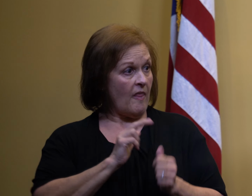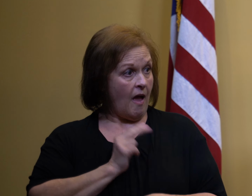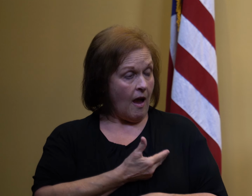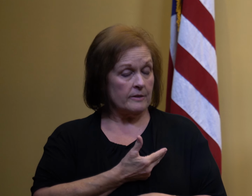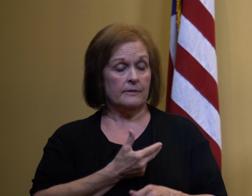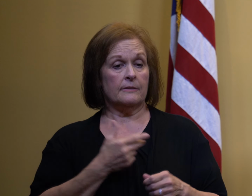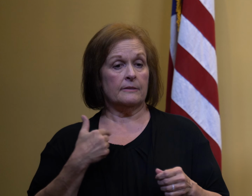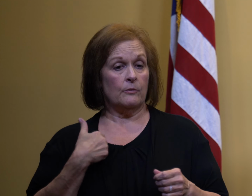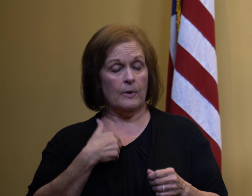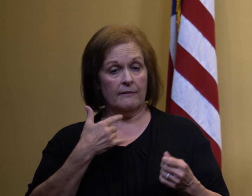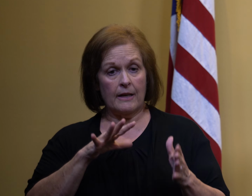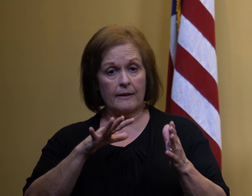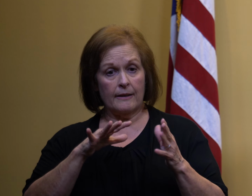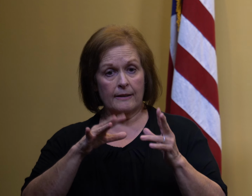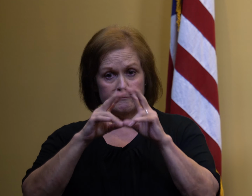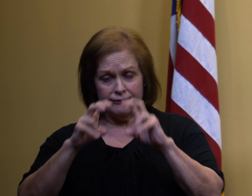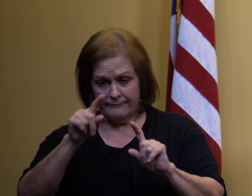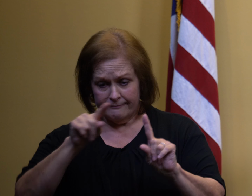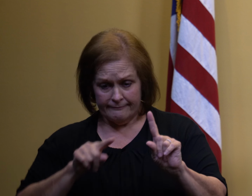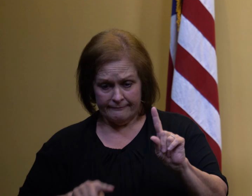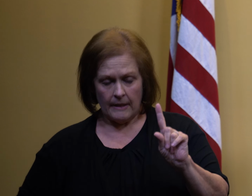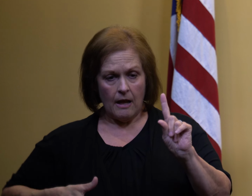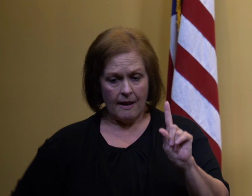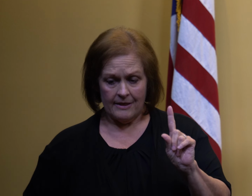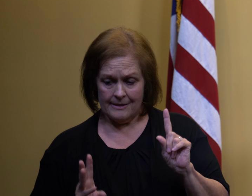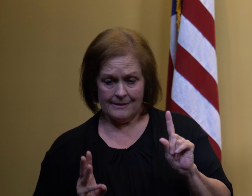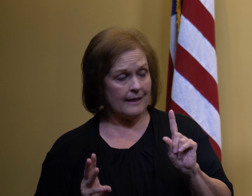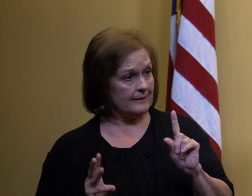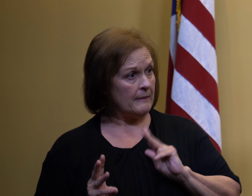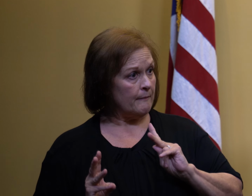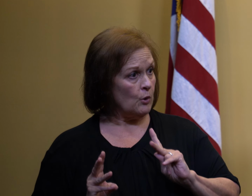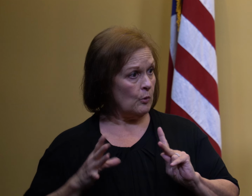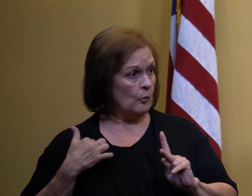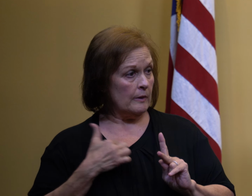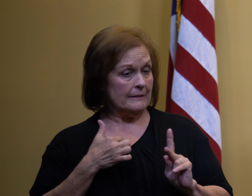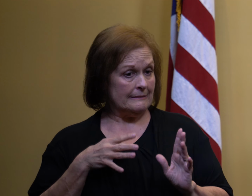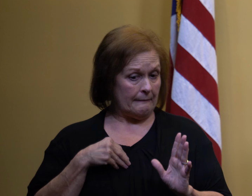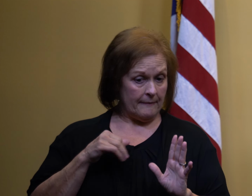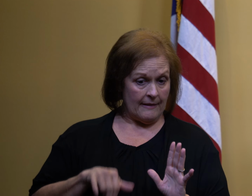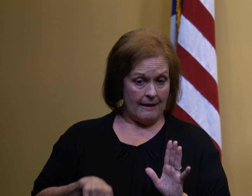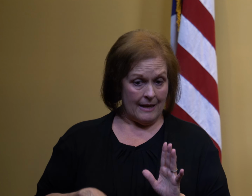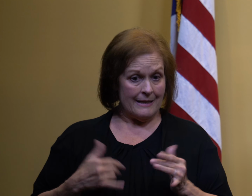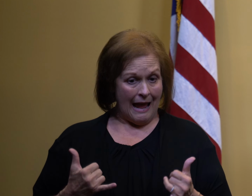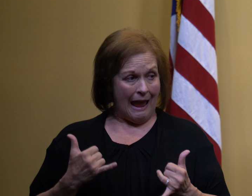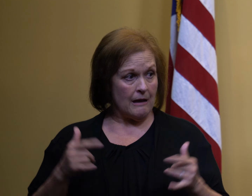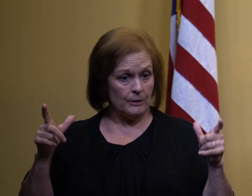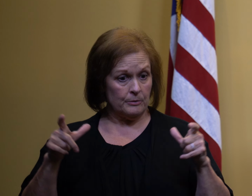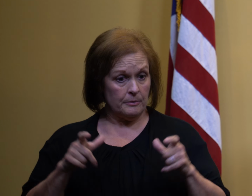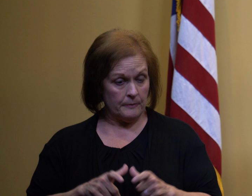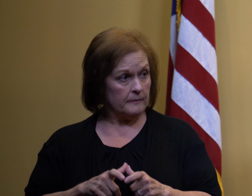that made it through an assessment center. And so here we are. So what we're going to do now that the list has been narrowed down, as you